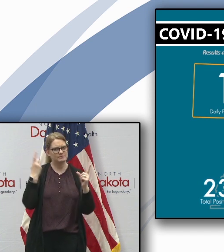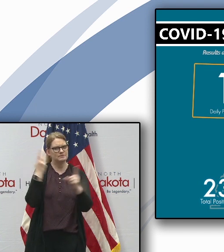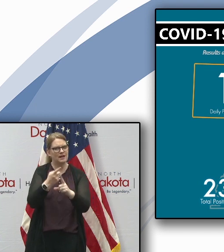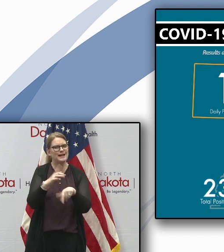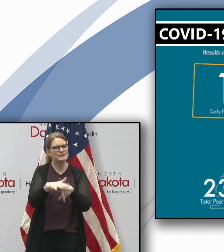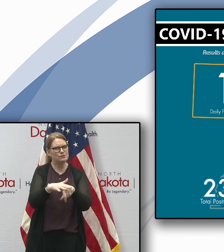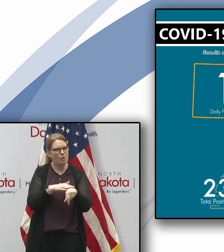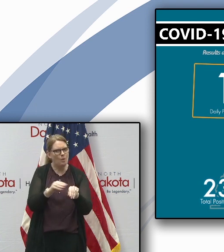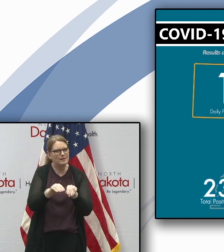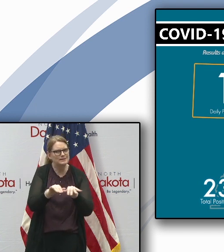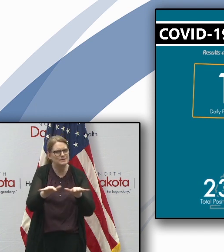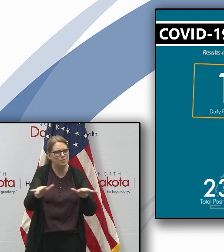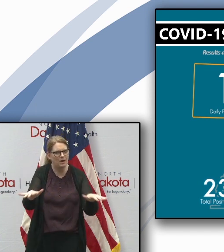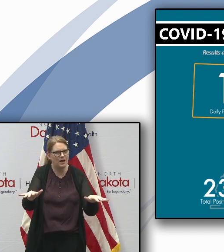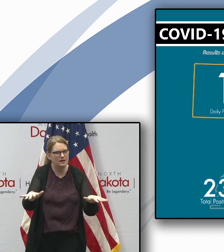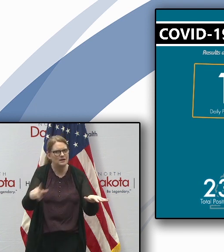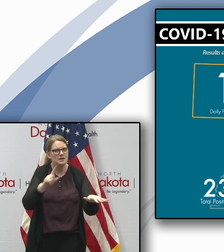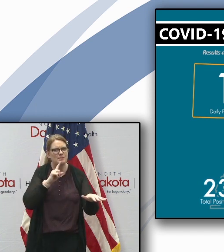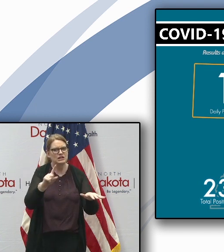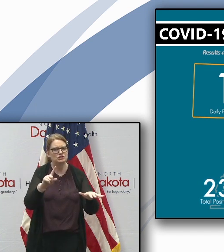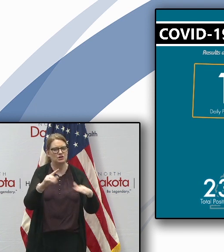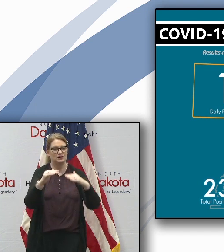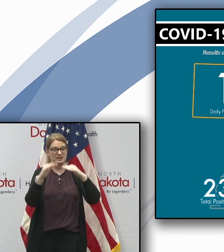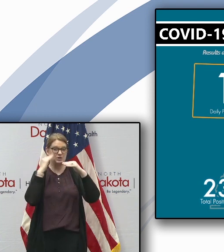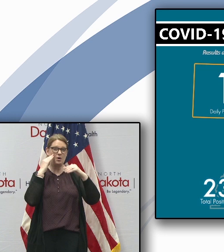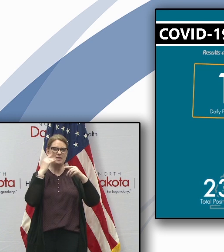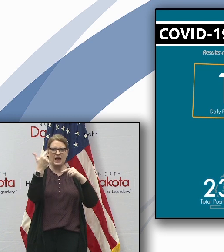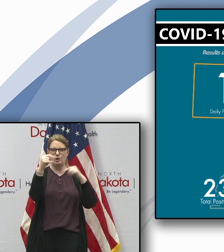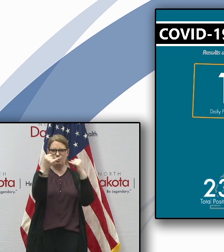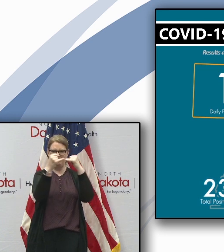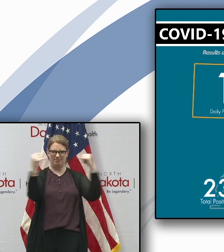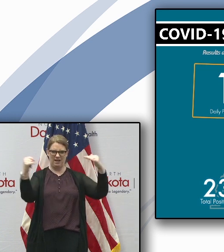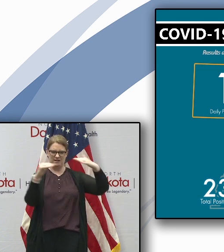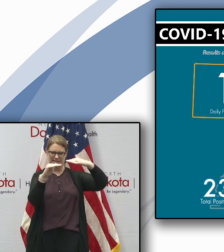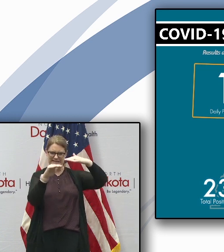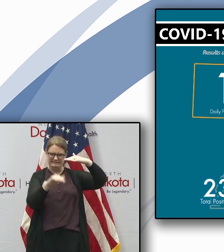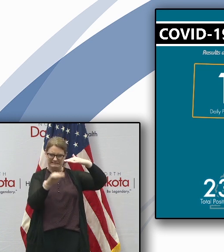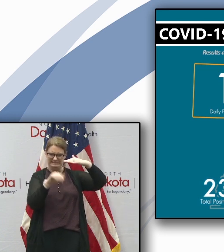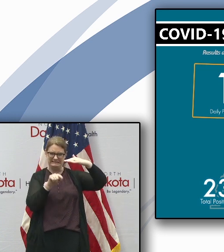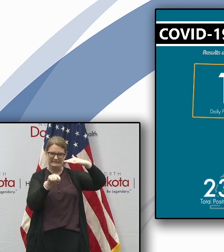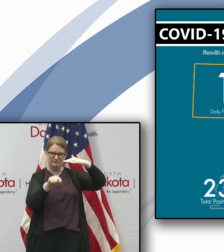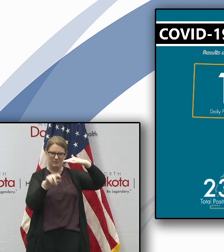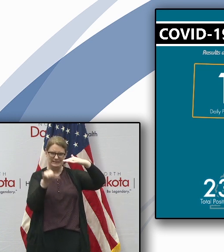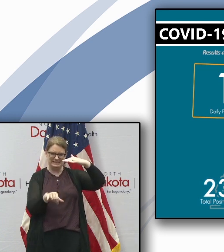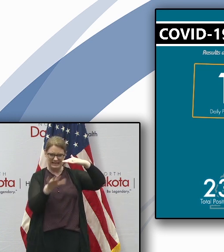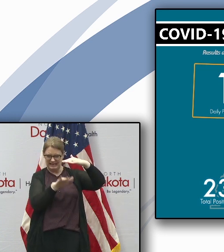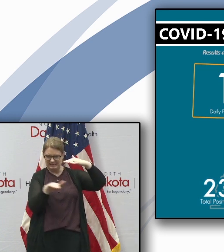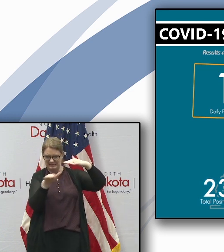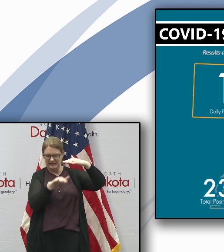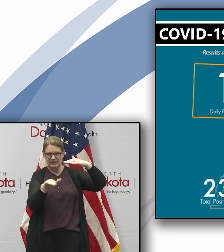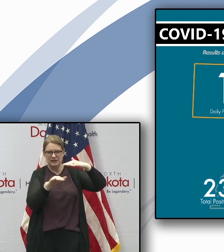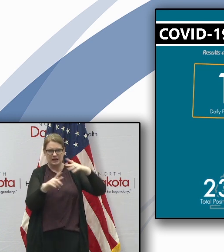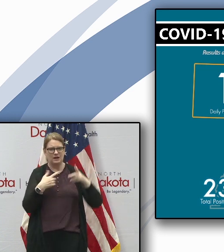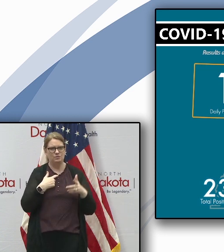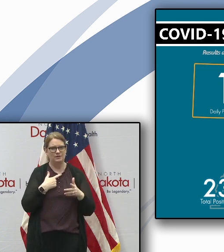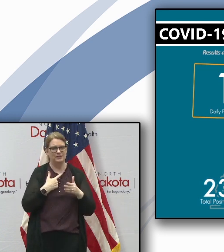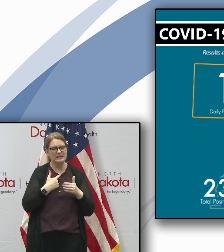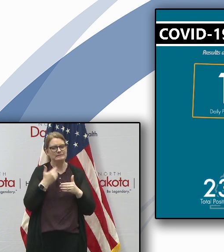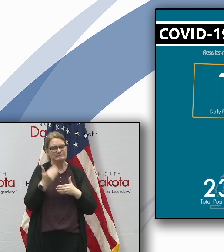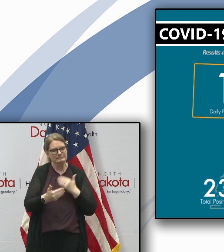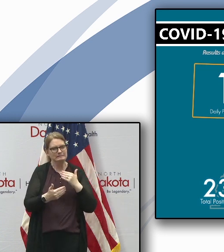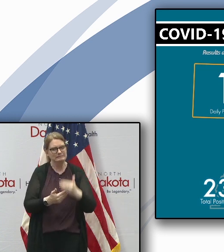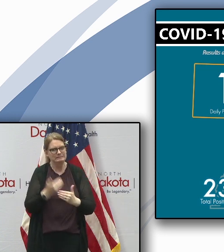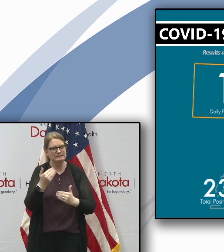spread to make sure we stayed underneath that hospital capacity line, and that's the strategy, and we're executing against it. So again, as we